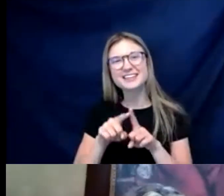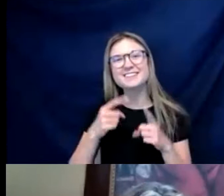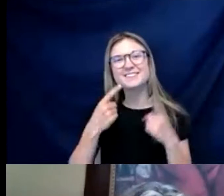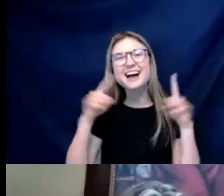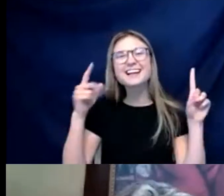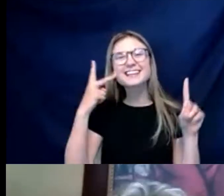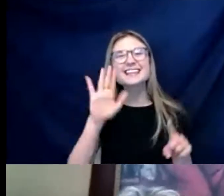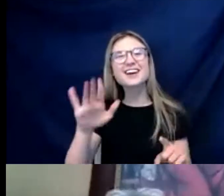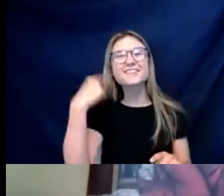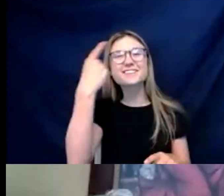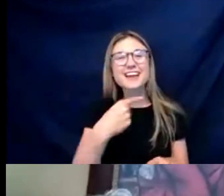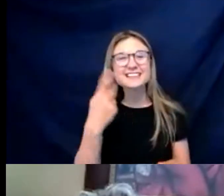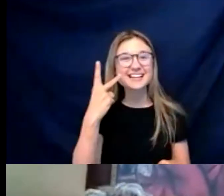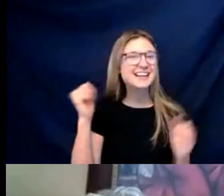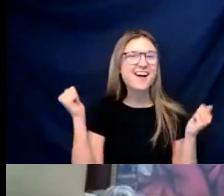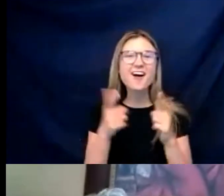who is this brilliant lady?